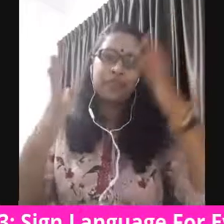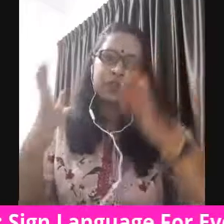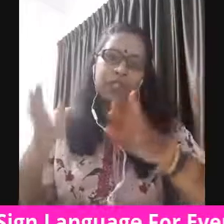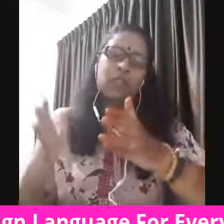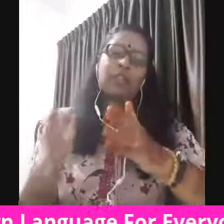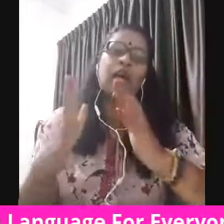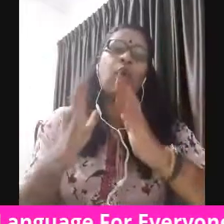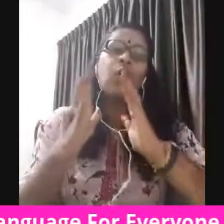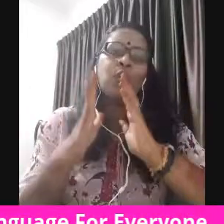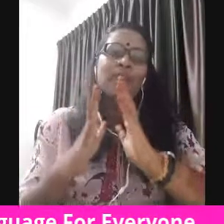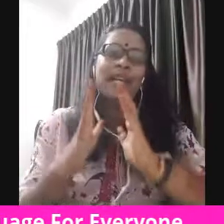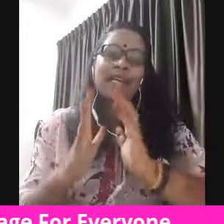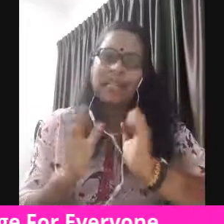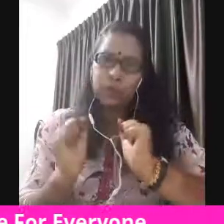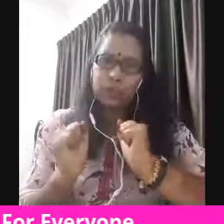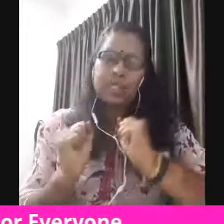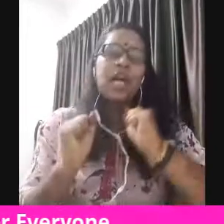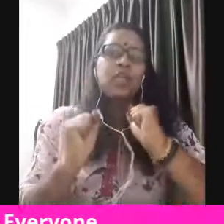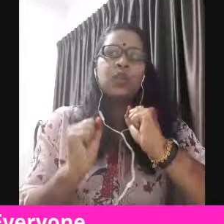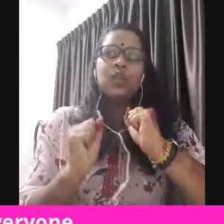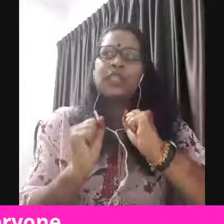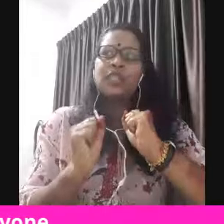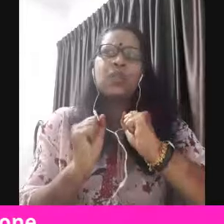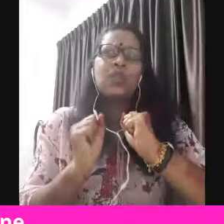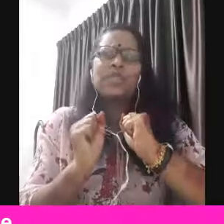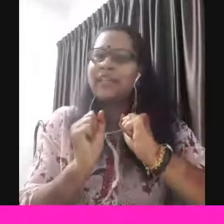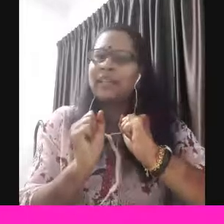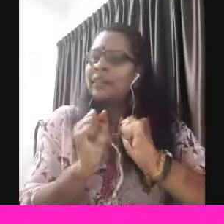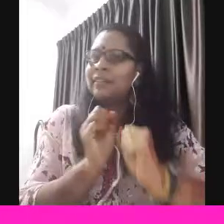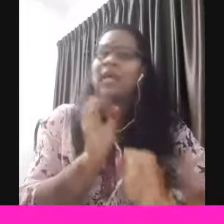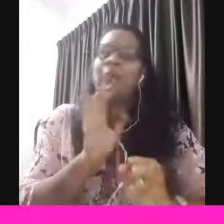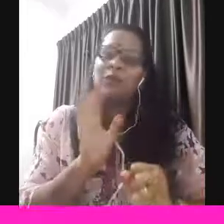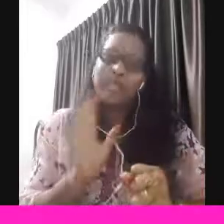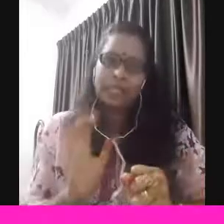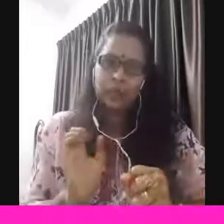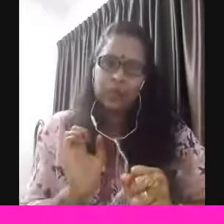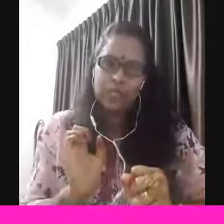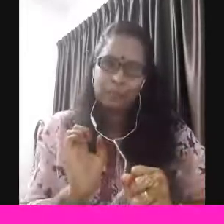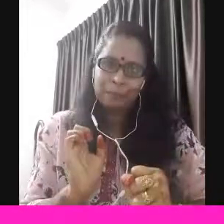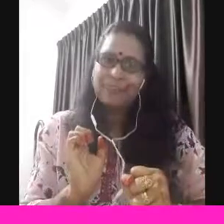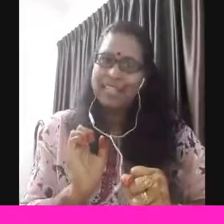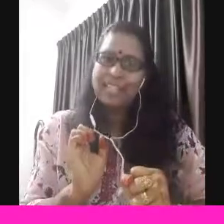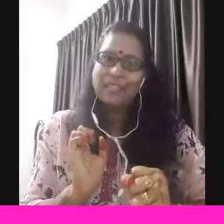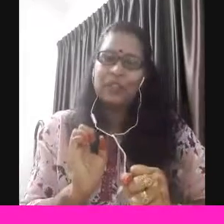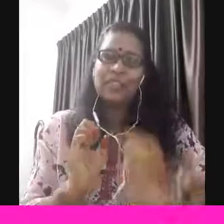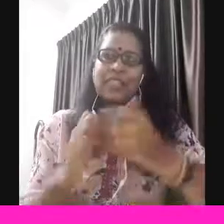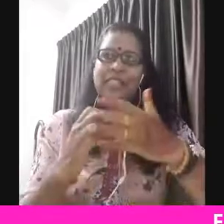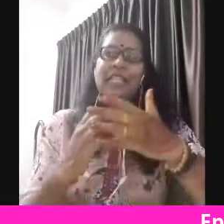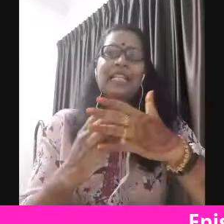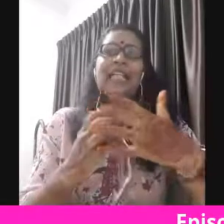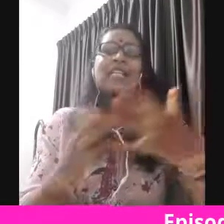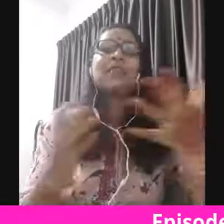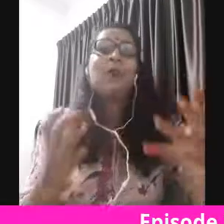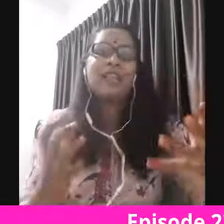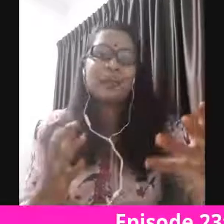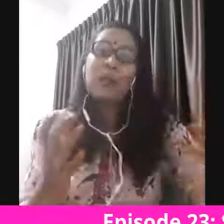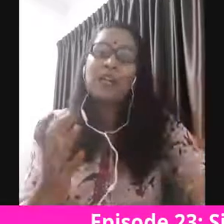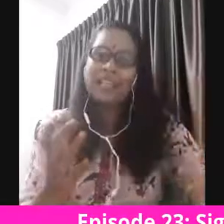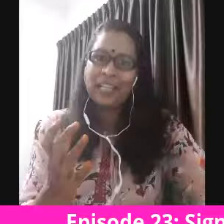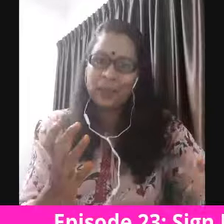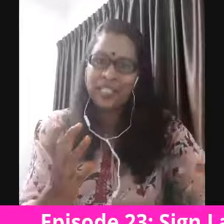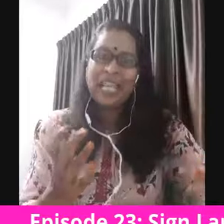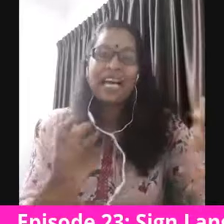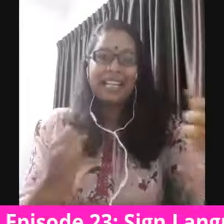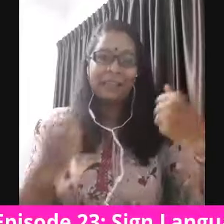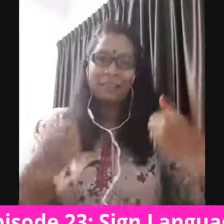every country Yes, got their sir. own sign languages. So there is no single type of sign language. So it's Okay. like a